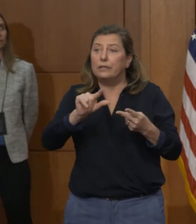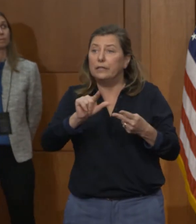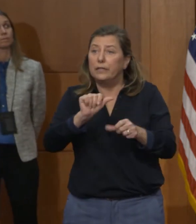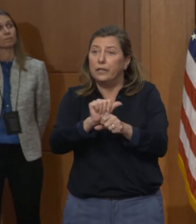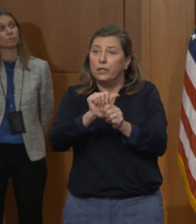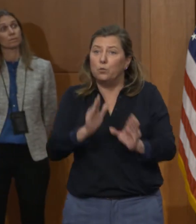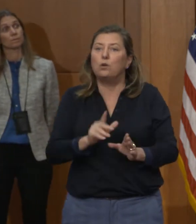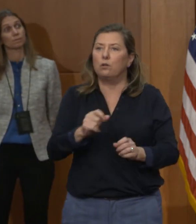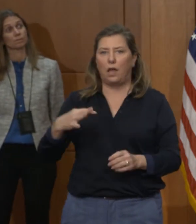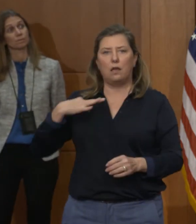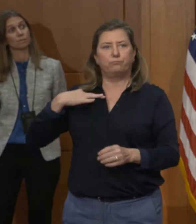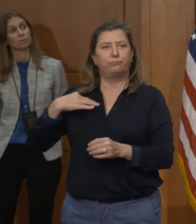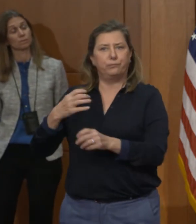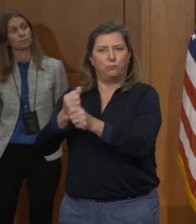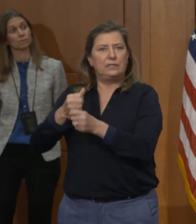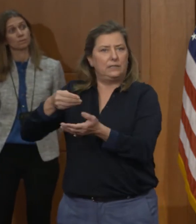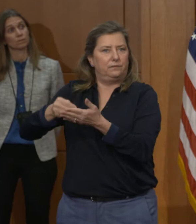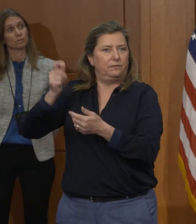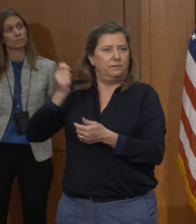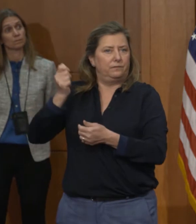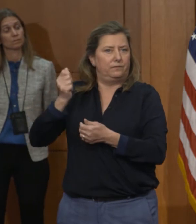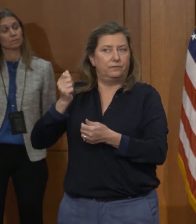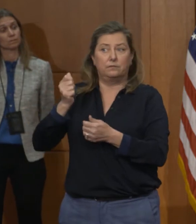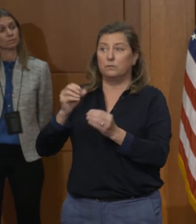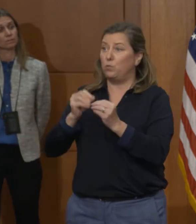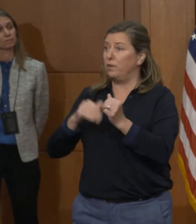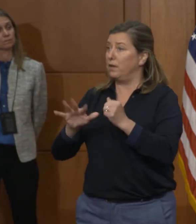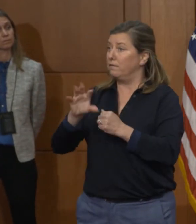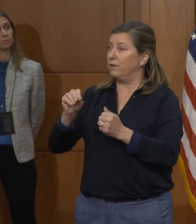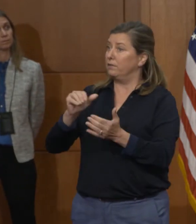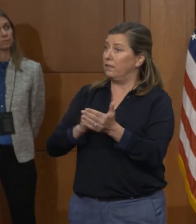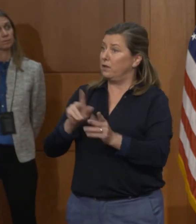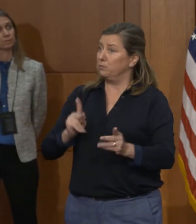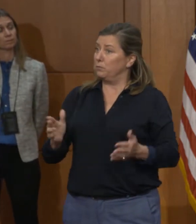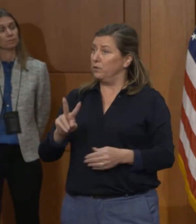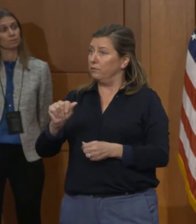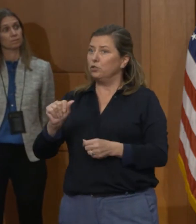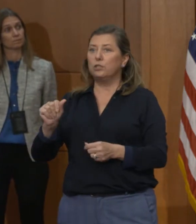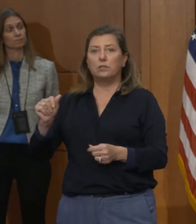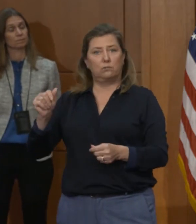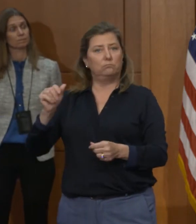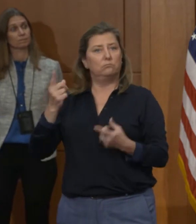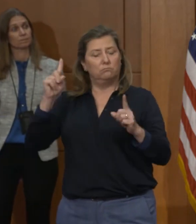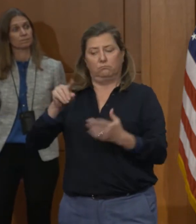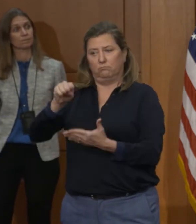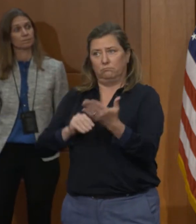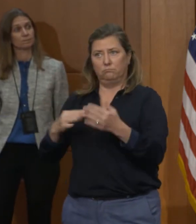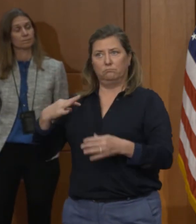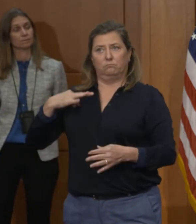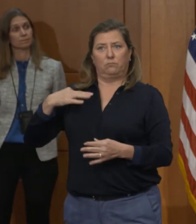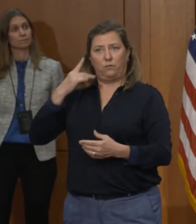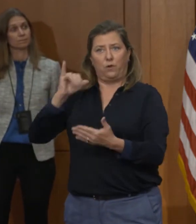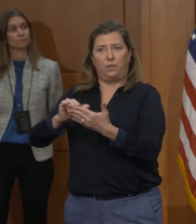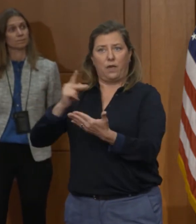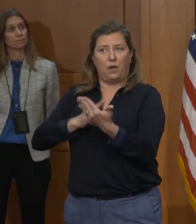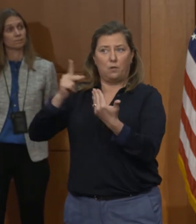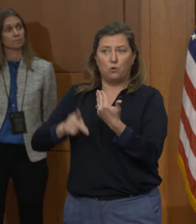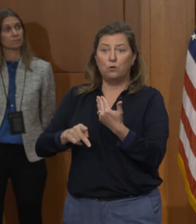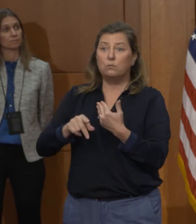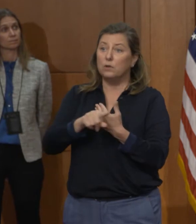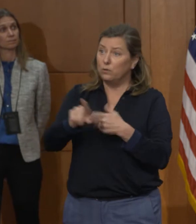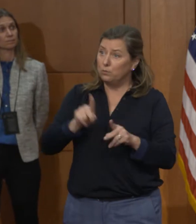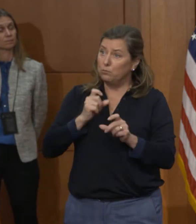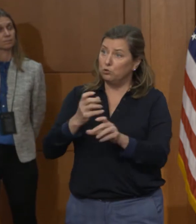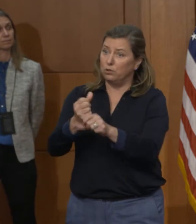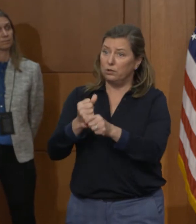than 50,000 Virginians have successfully filed under that program, and they should see benefits by the end